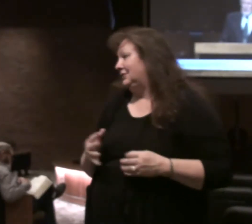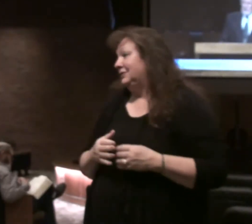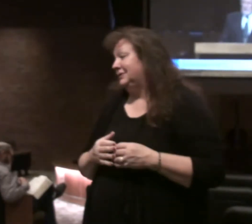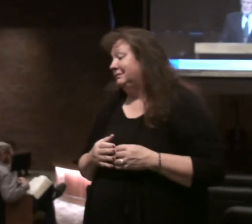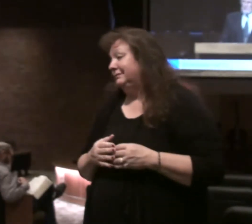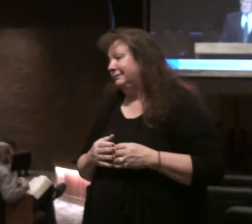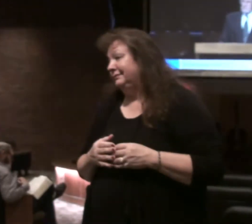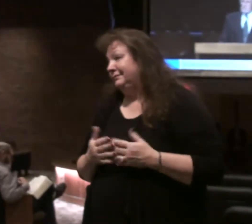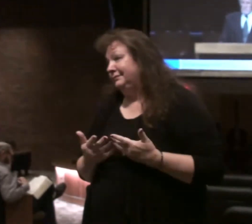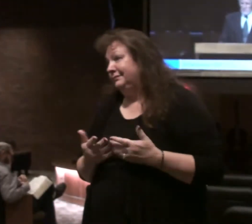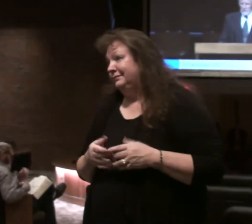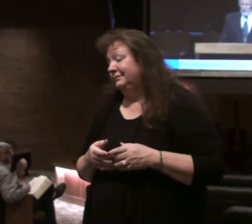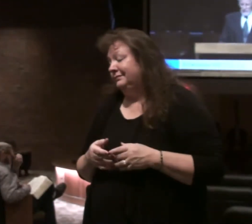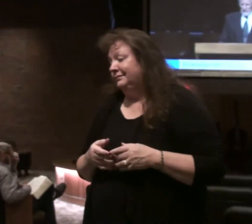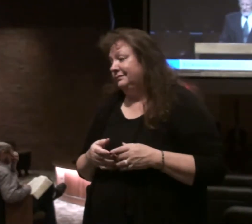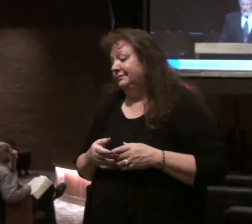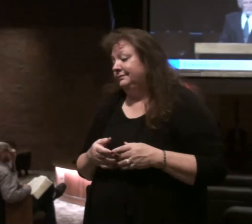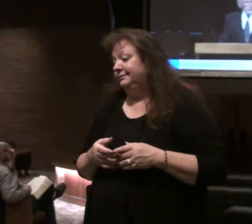And,